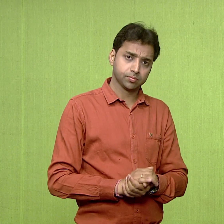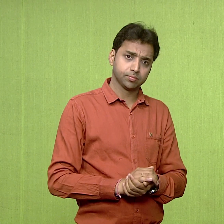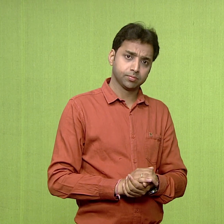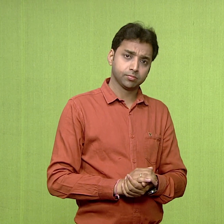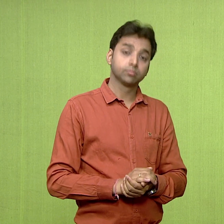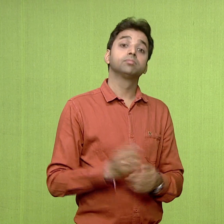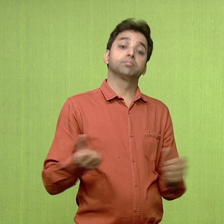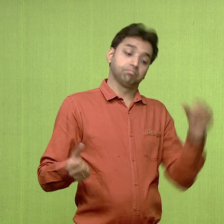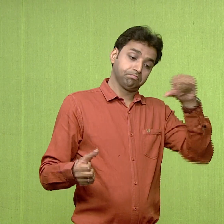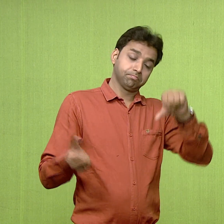science,